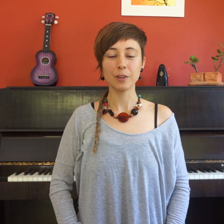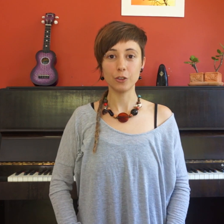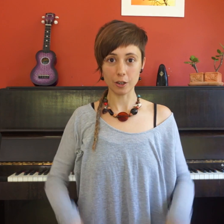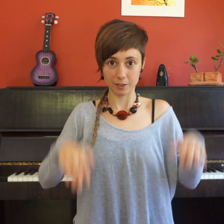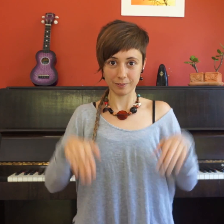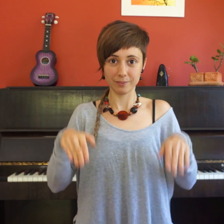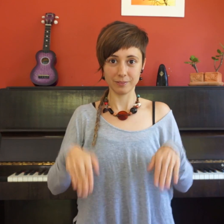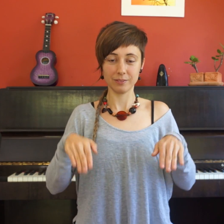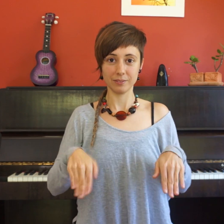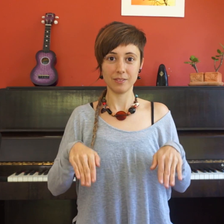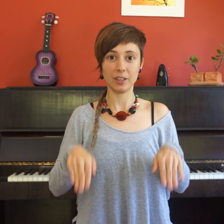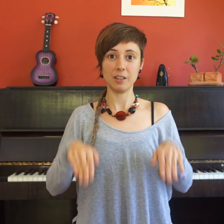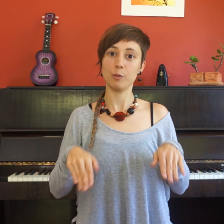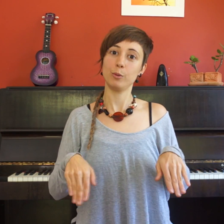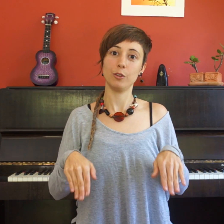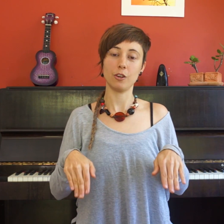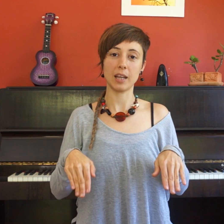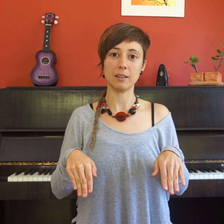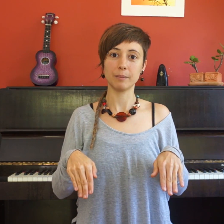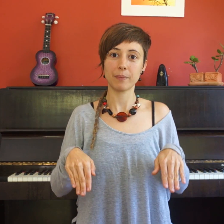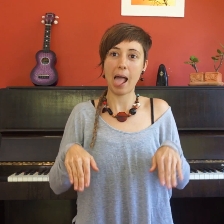A dog. You can even put the tongue out.